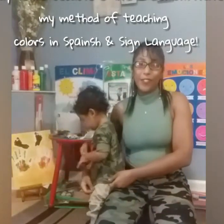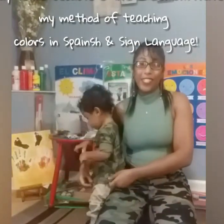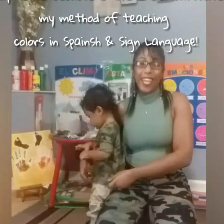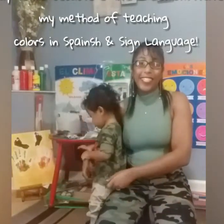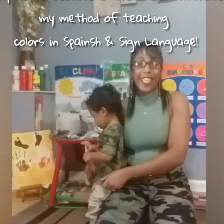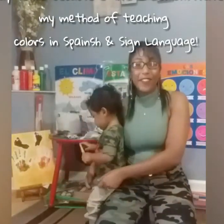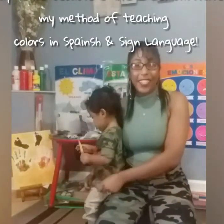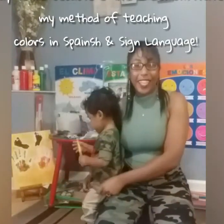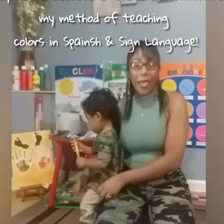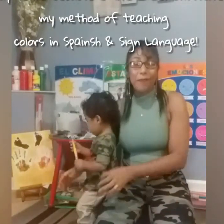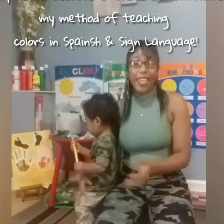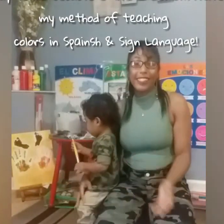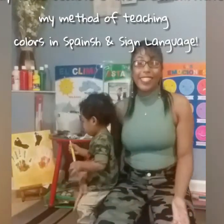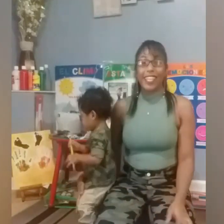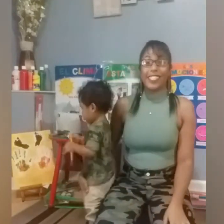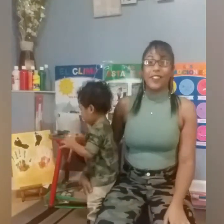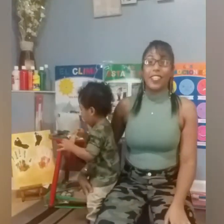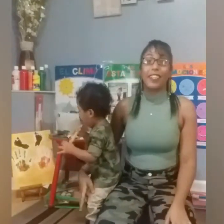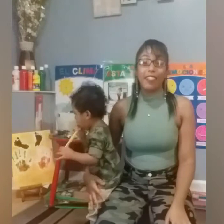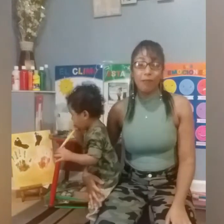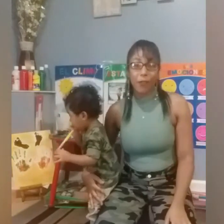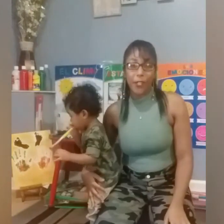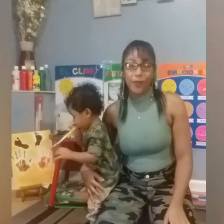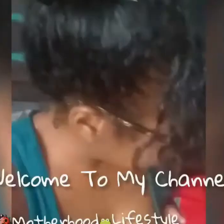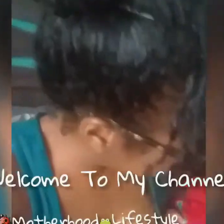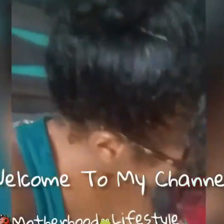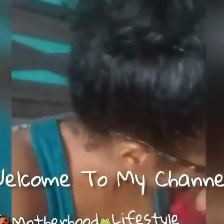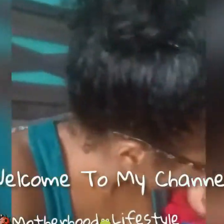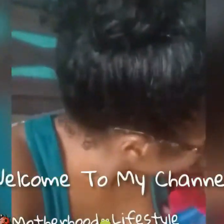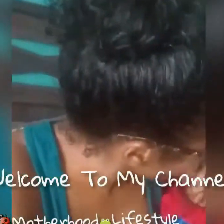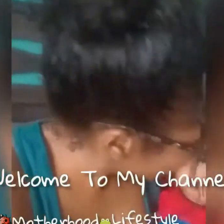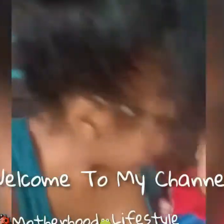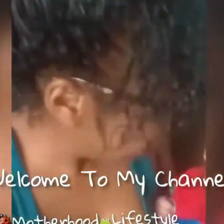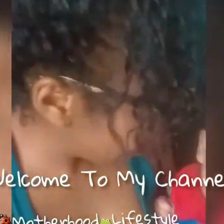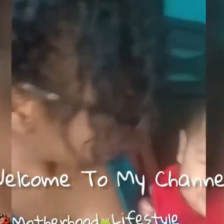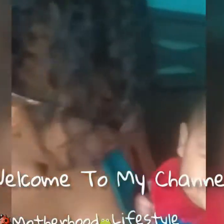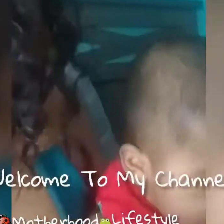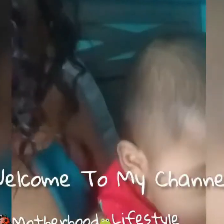an activity, a painting activity, leaf print. Baby, look, hey.